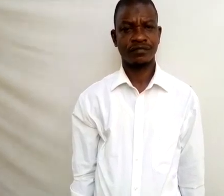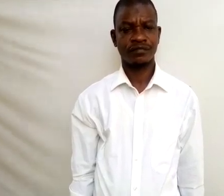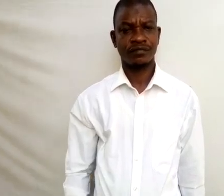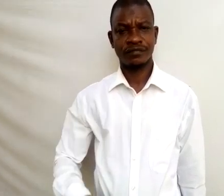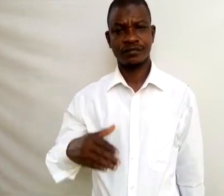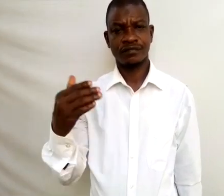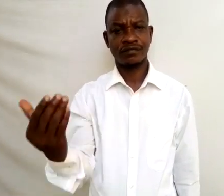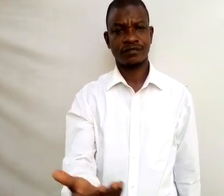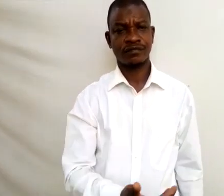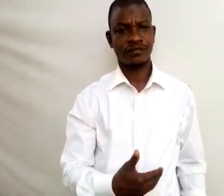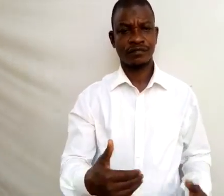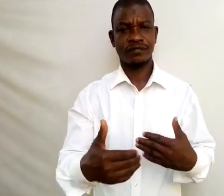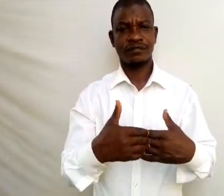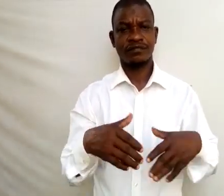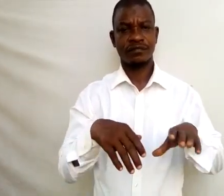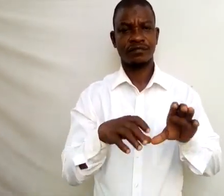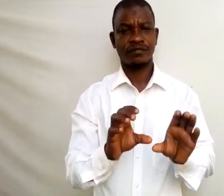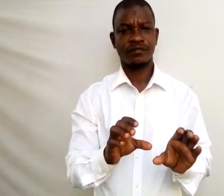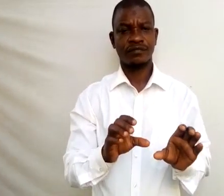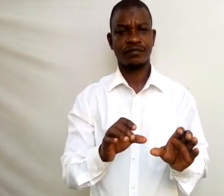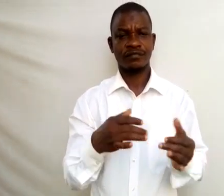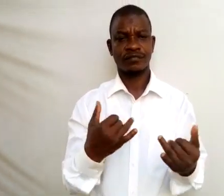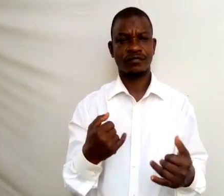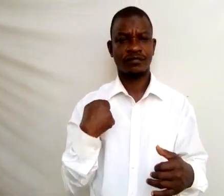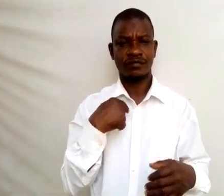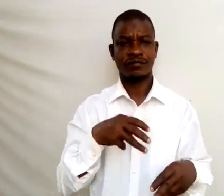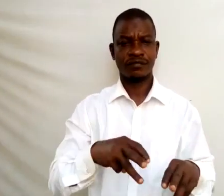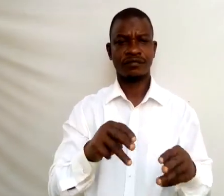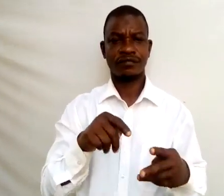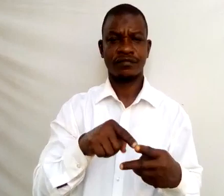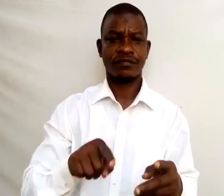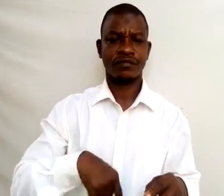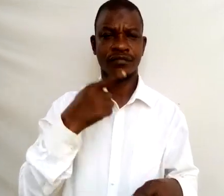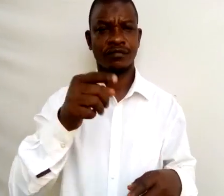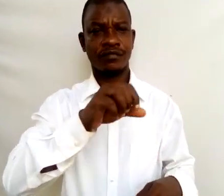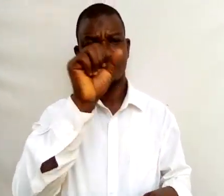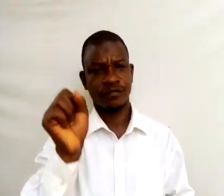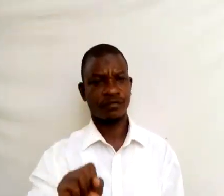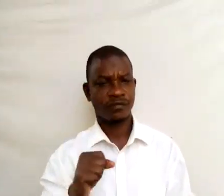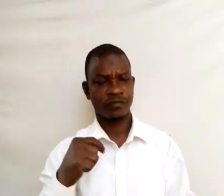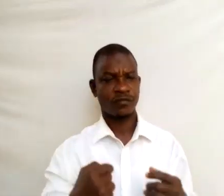Welcome back, class. Now we move to the next segment, which is